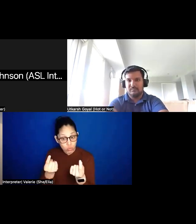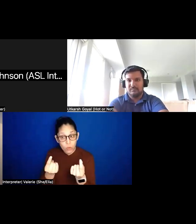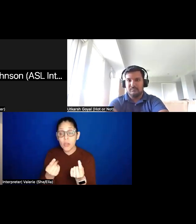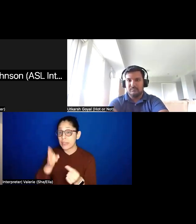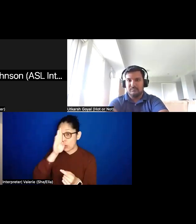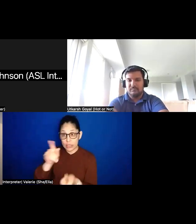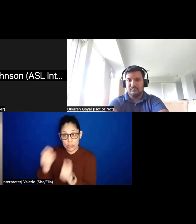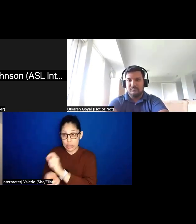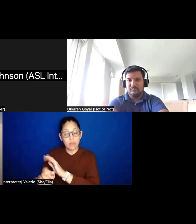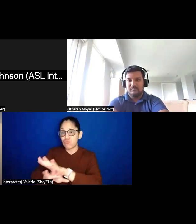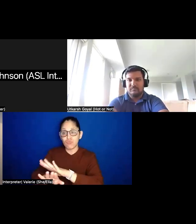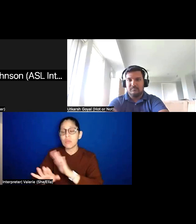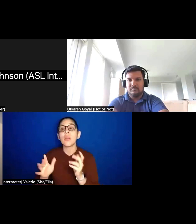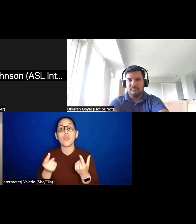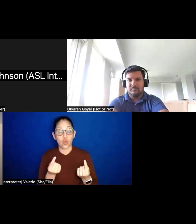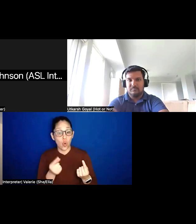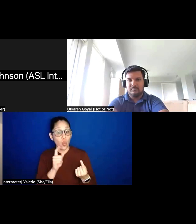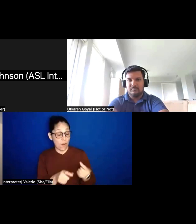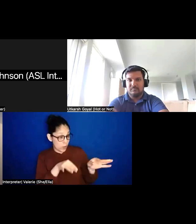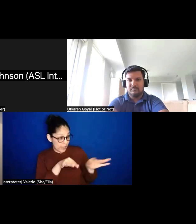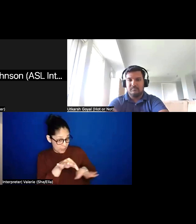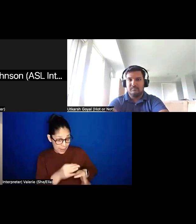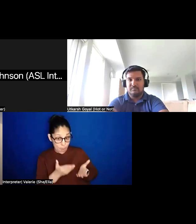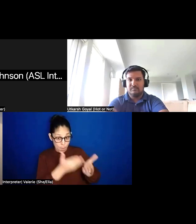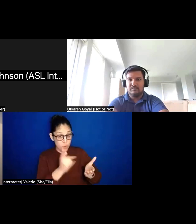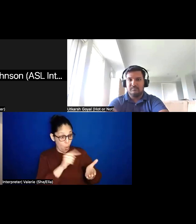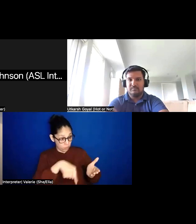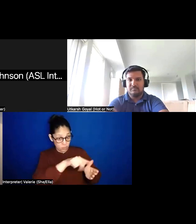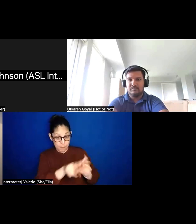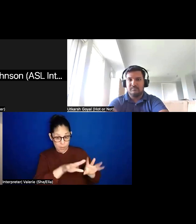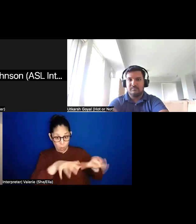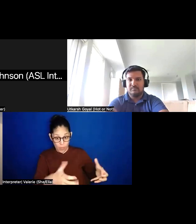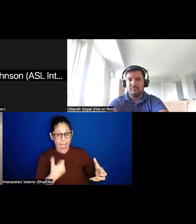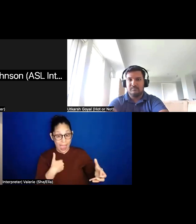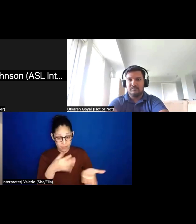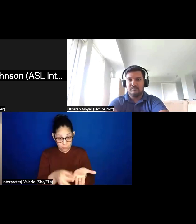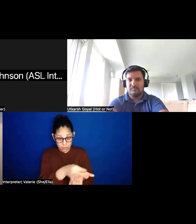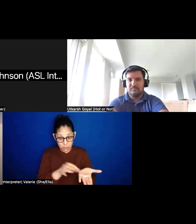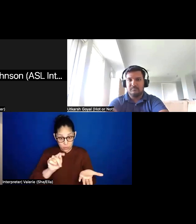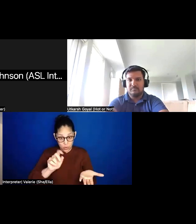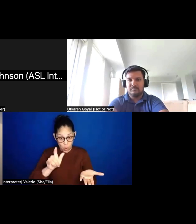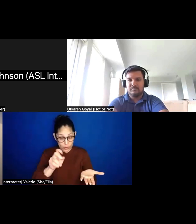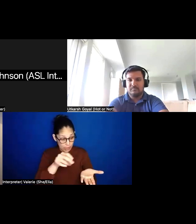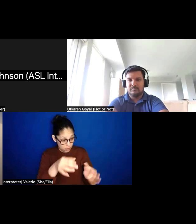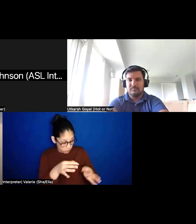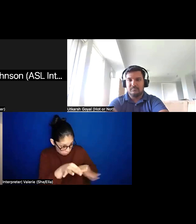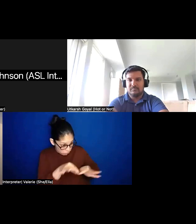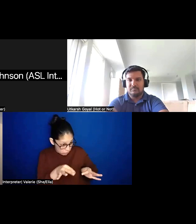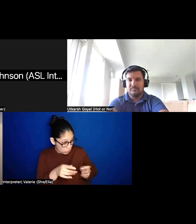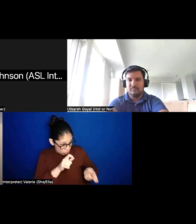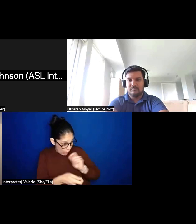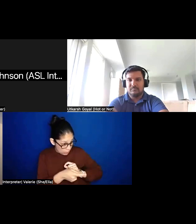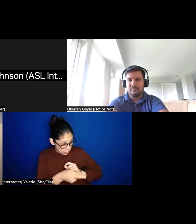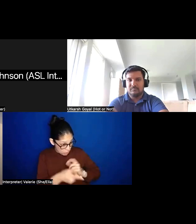to propose the change, and then people who hold the tokens can vote on the changes, whether to accept it